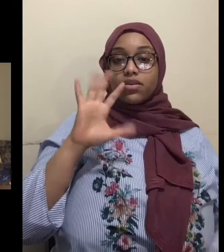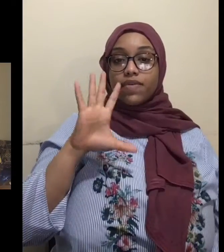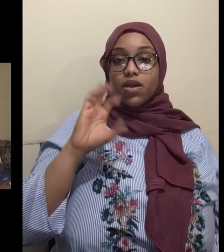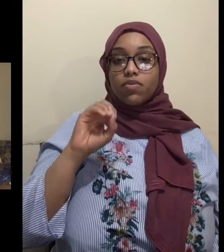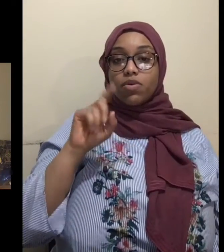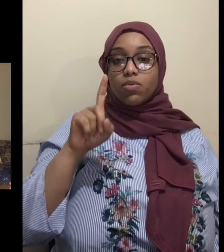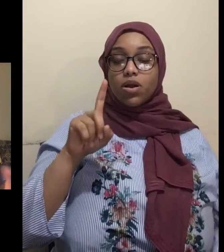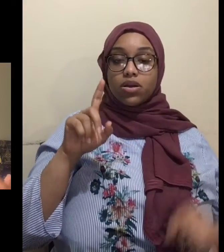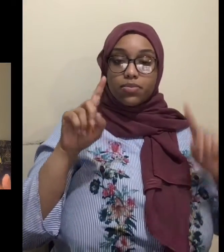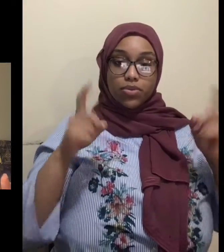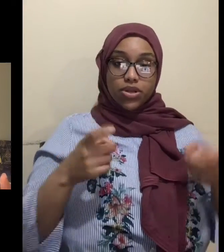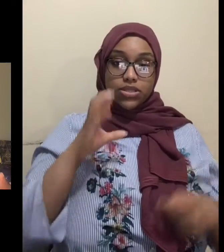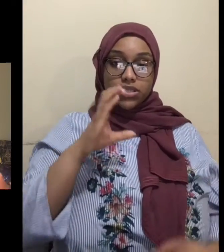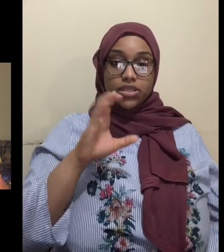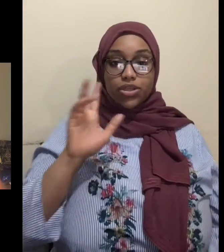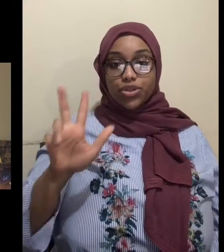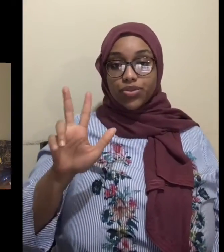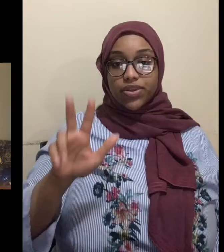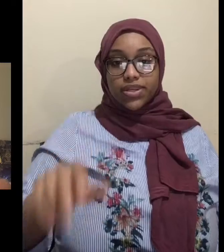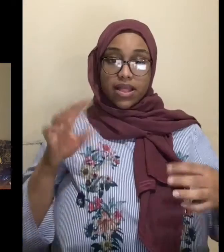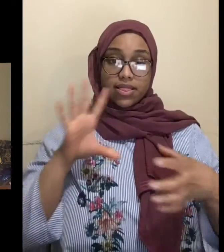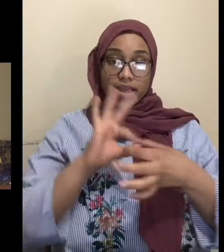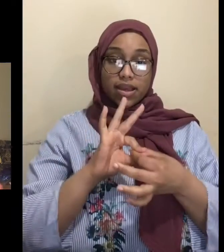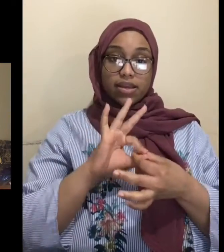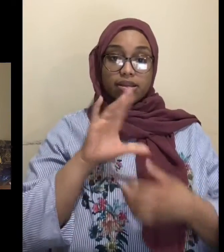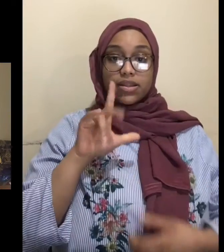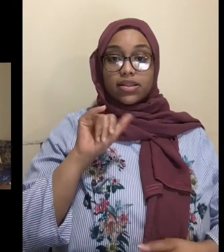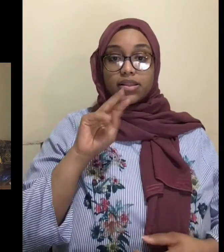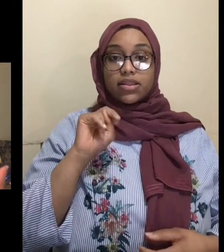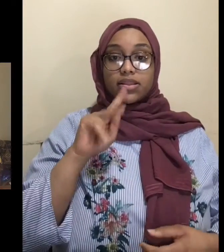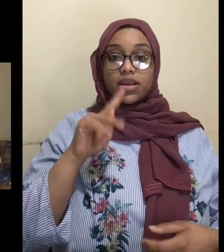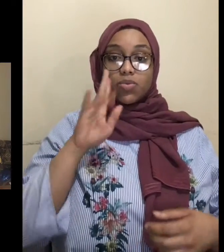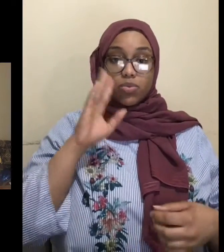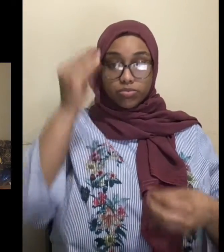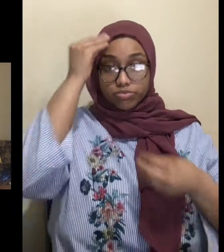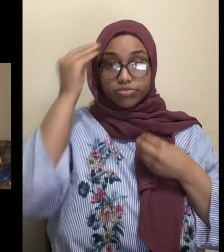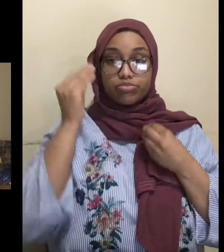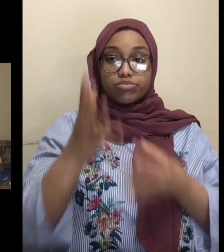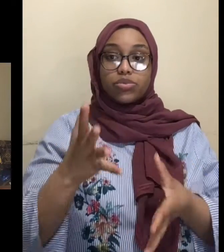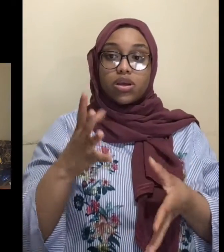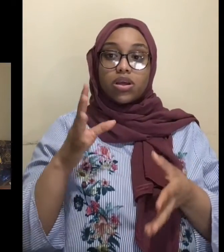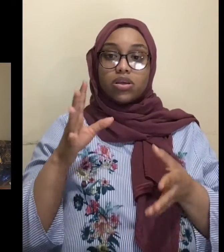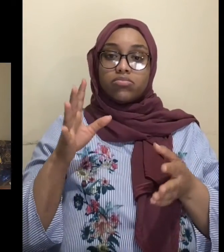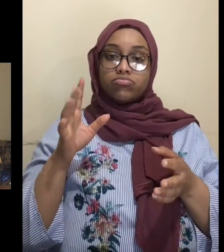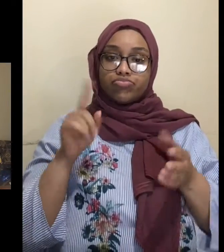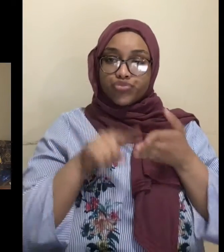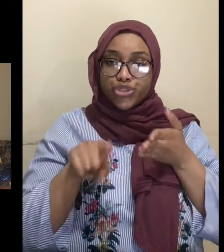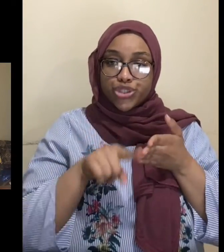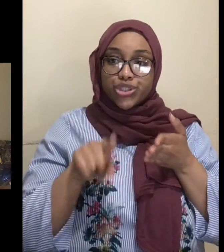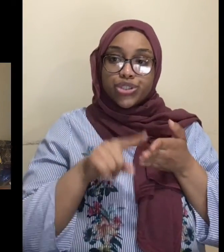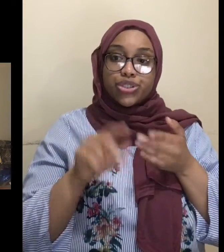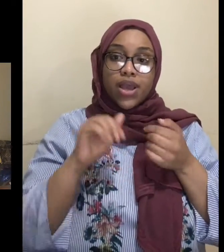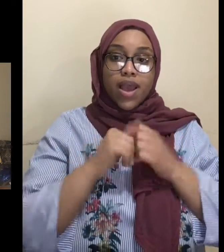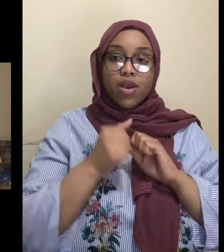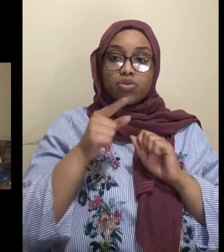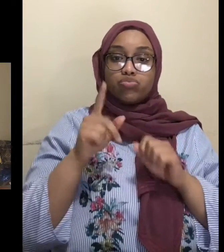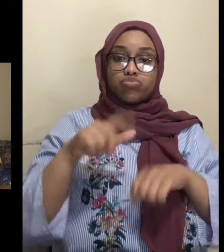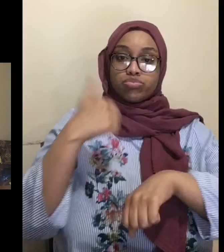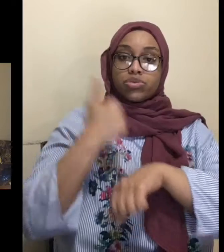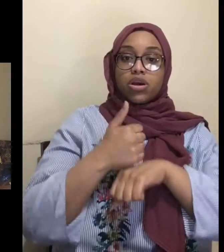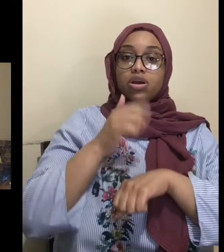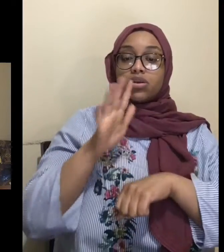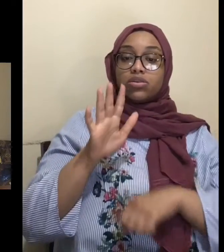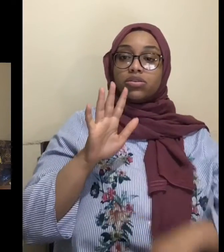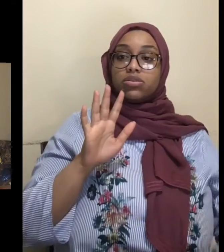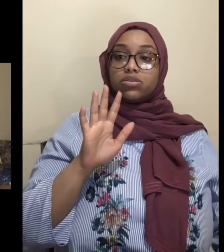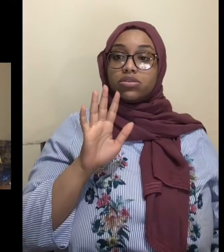a link to how to start a nonprofit website that takes you from doing